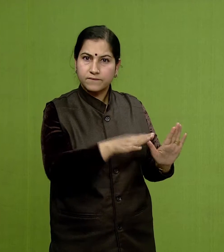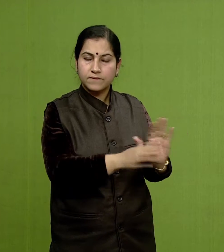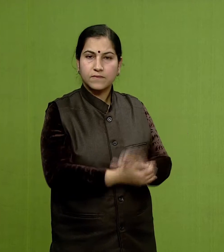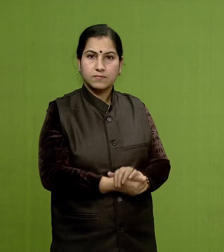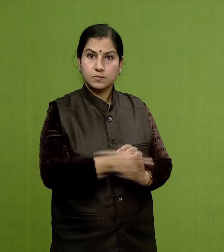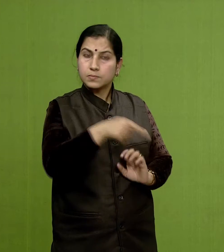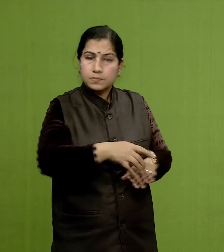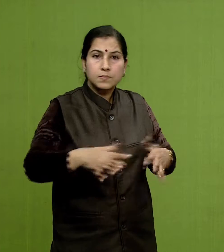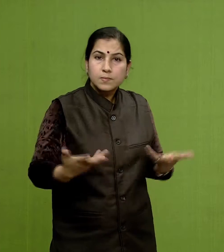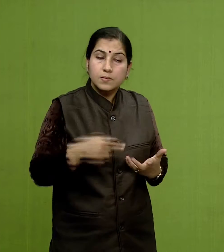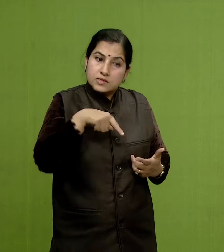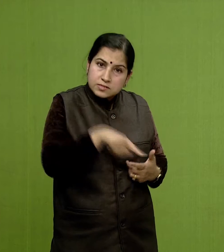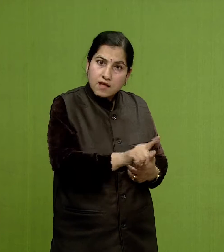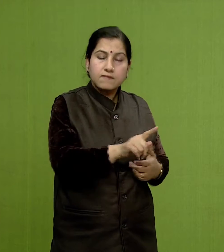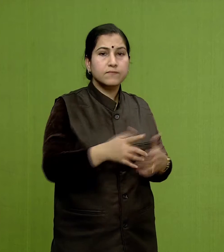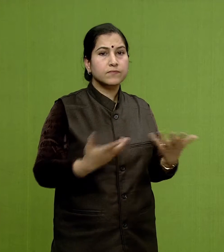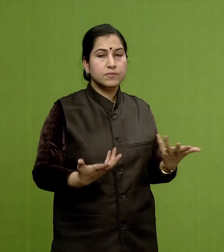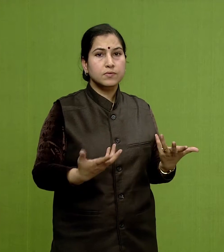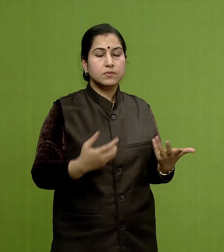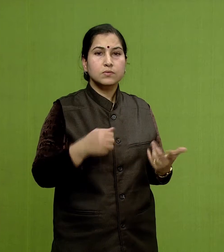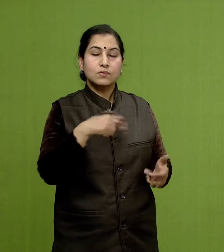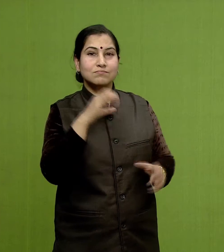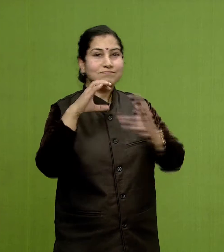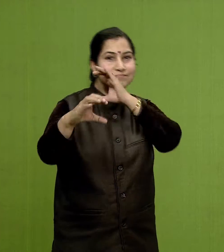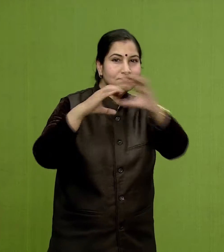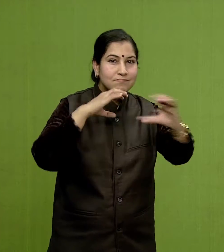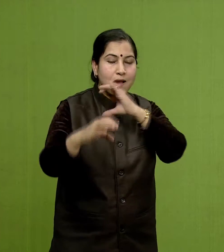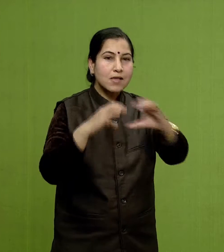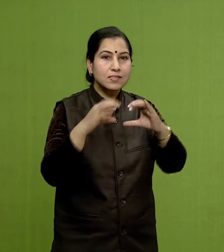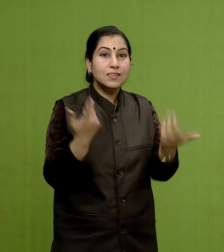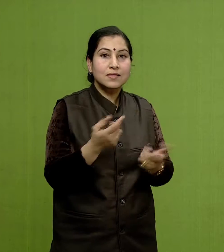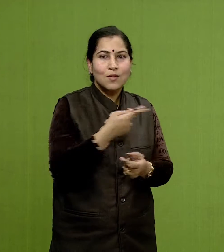that enables her to communicate with everyone.